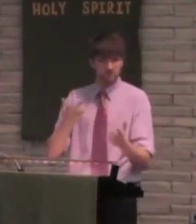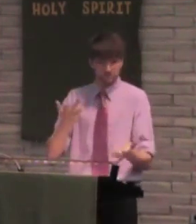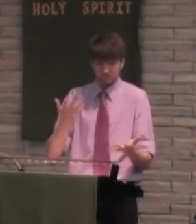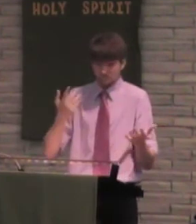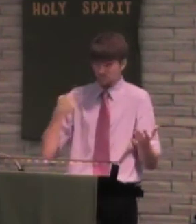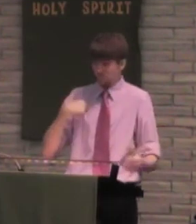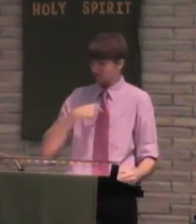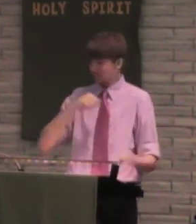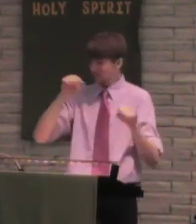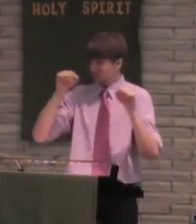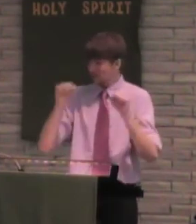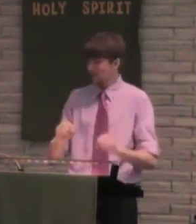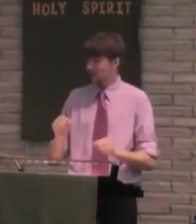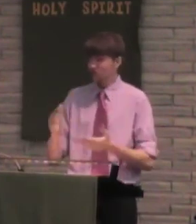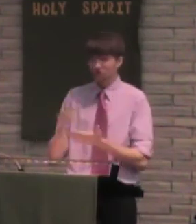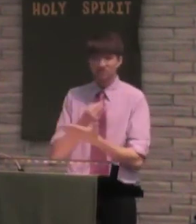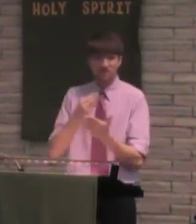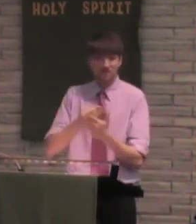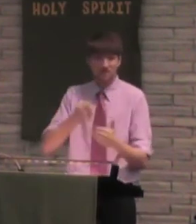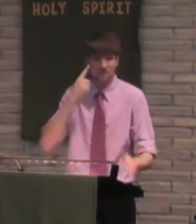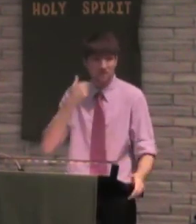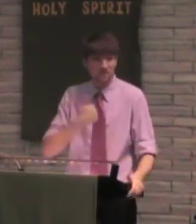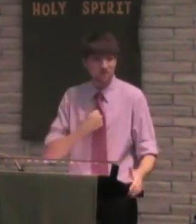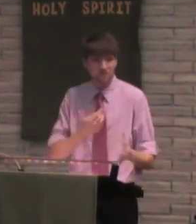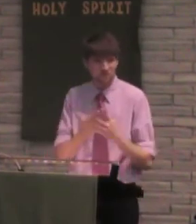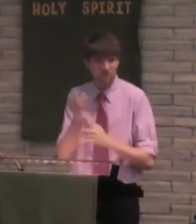God will always have work in our hands.